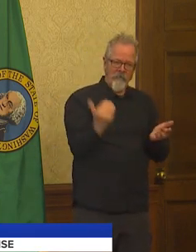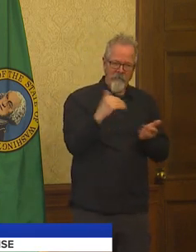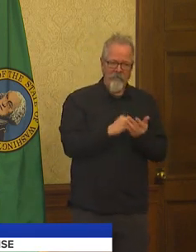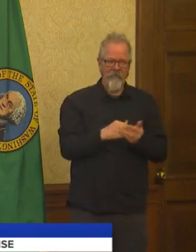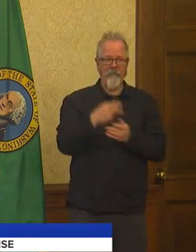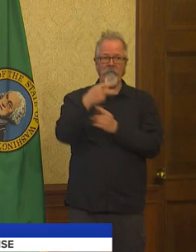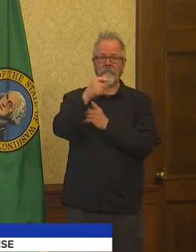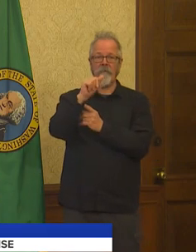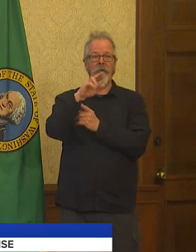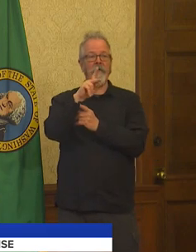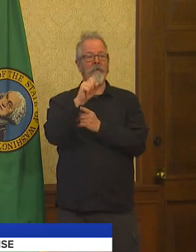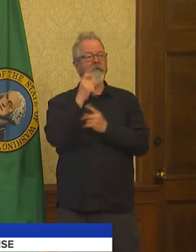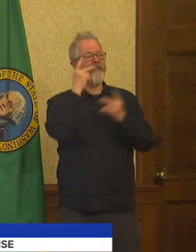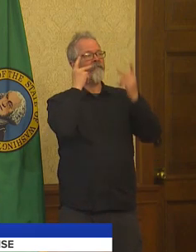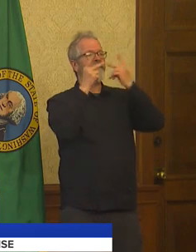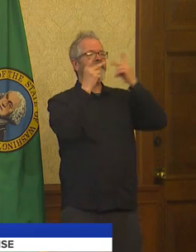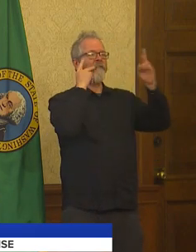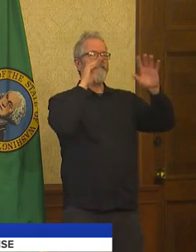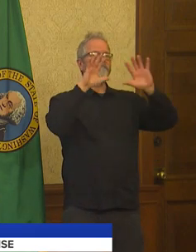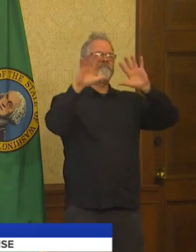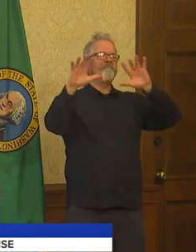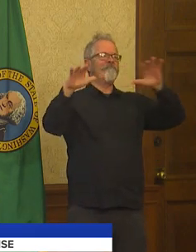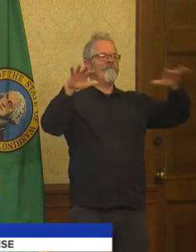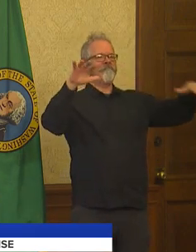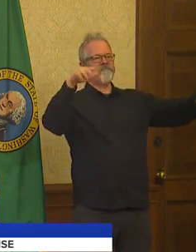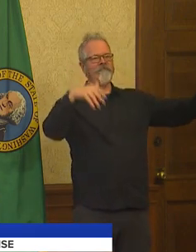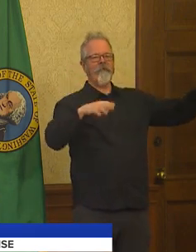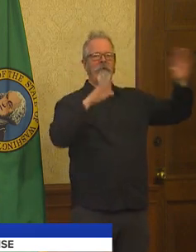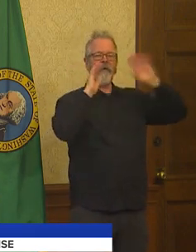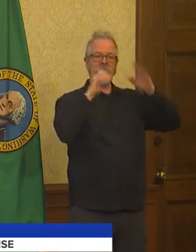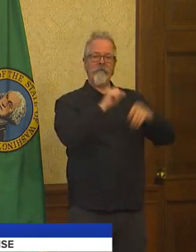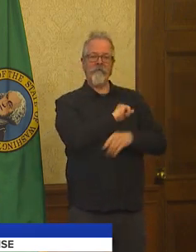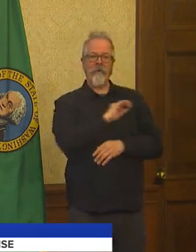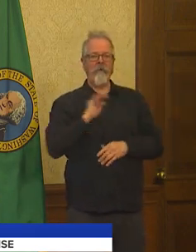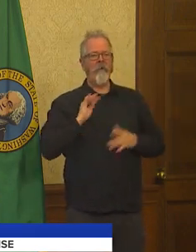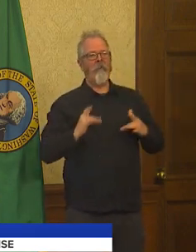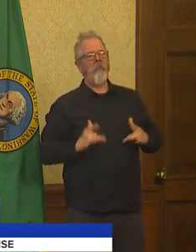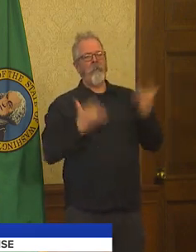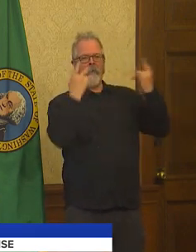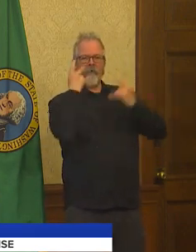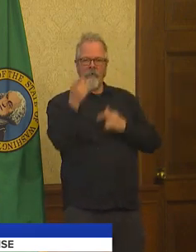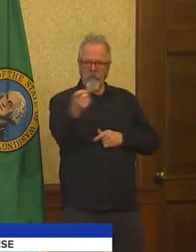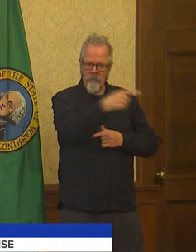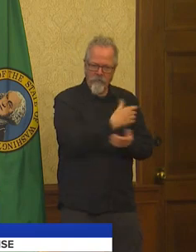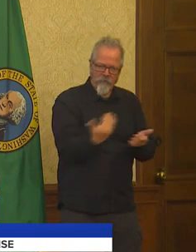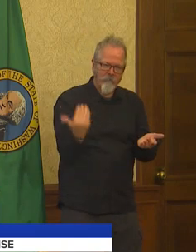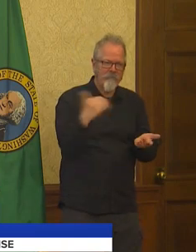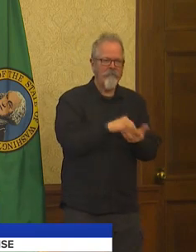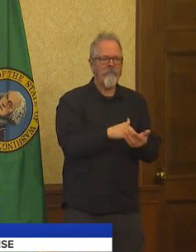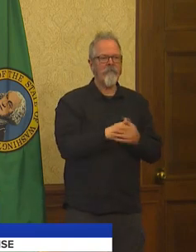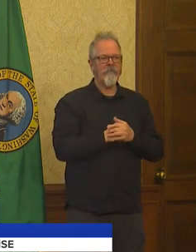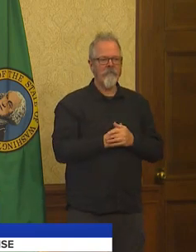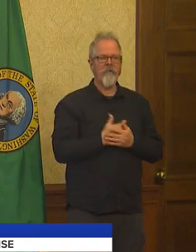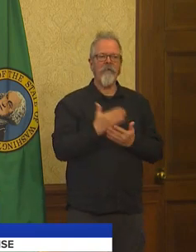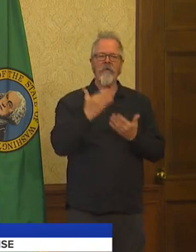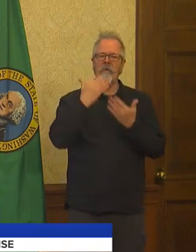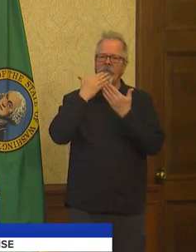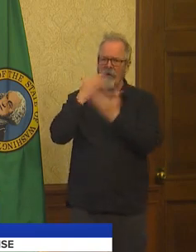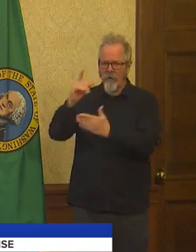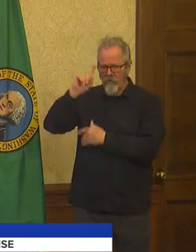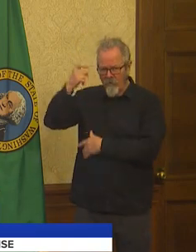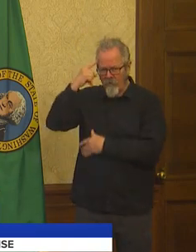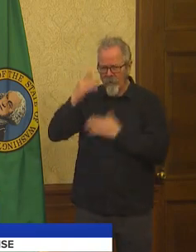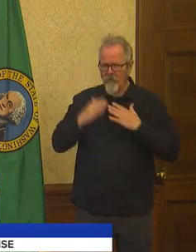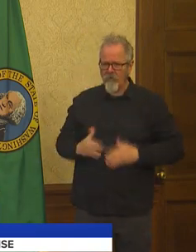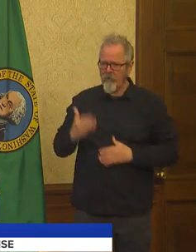best managed state park in the country. Thank you, Governor Inslee. Thank you. And with that, happy to